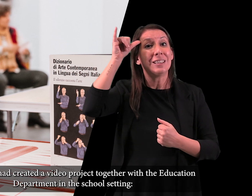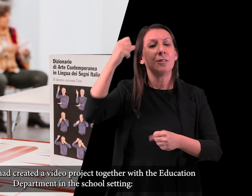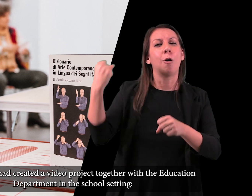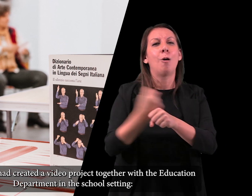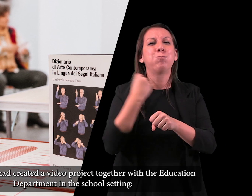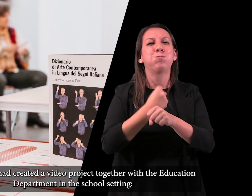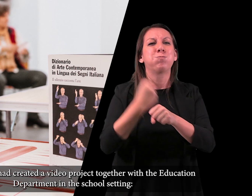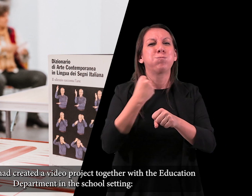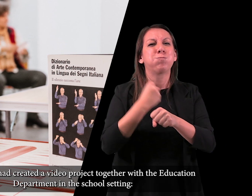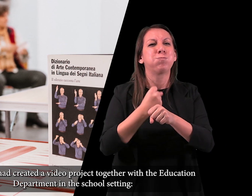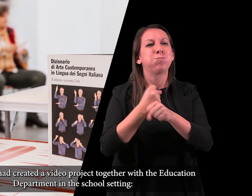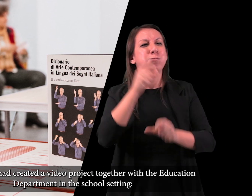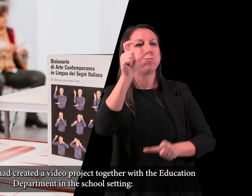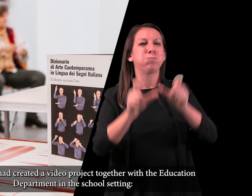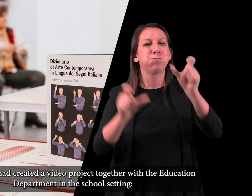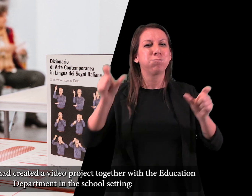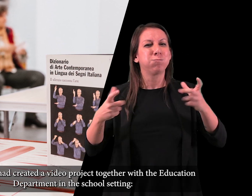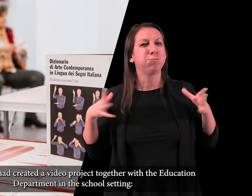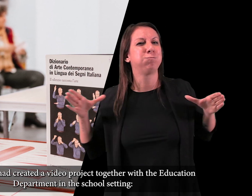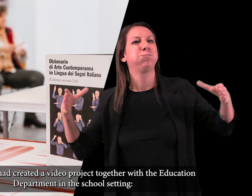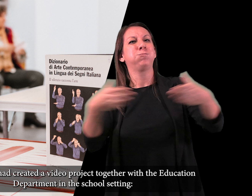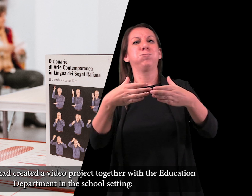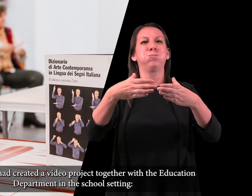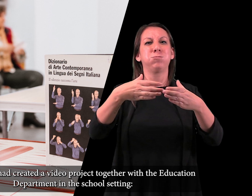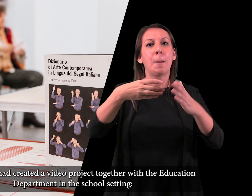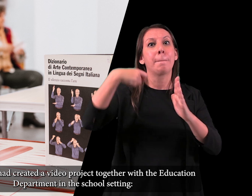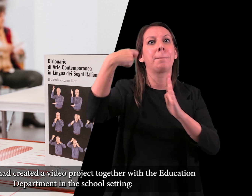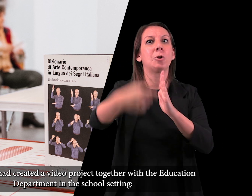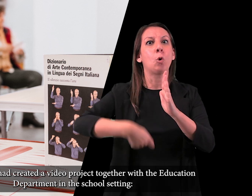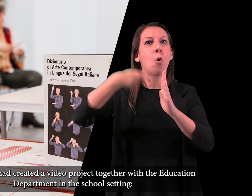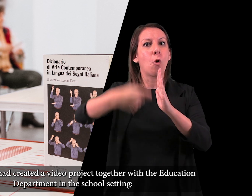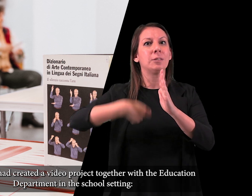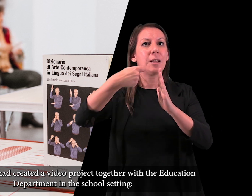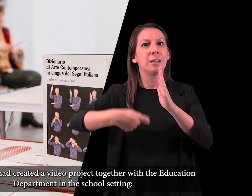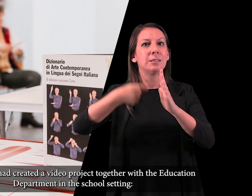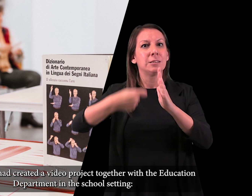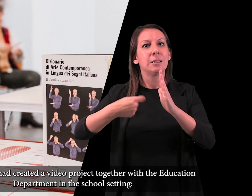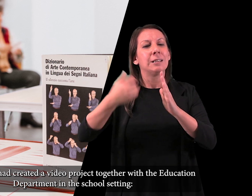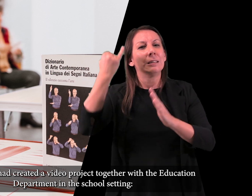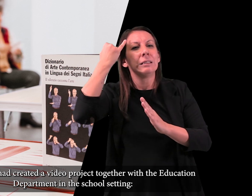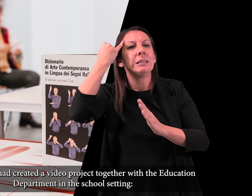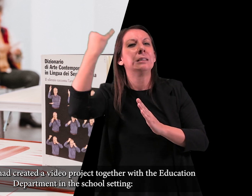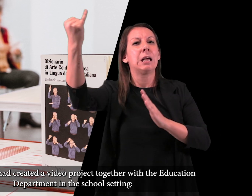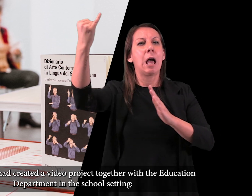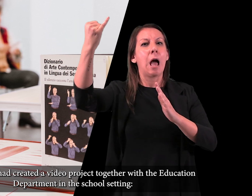The students had created a video project together with the education department in the school